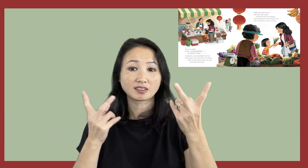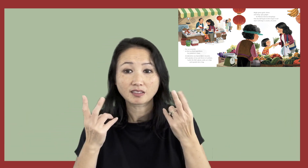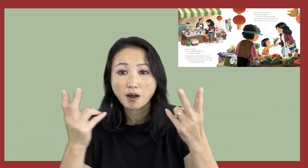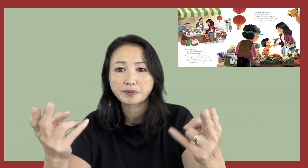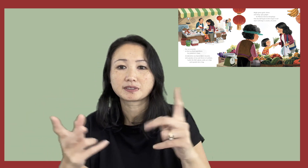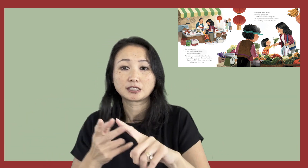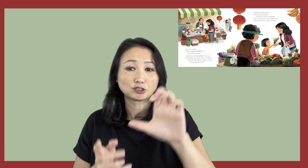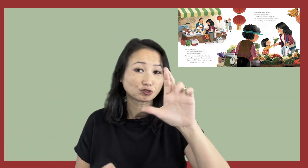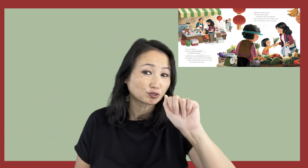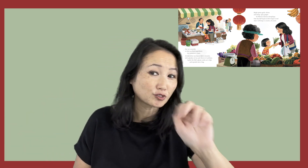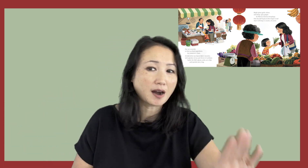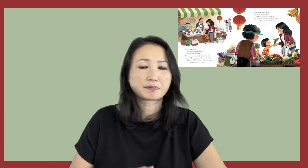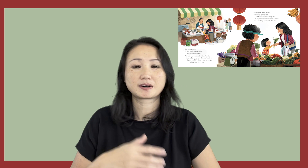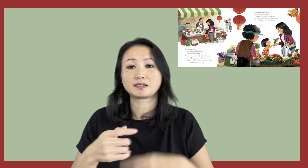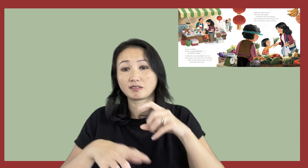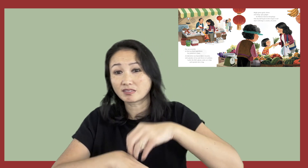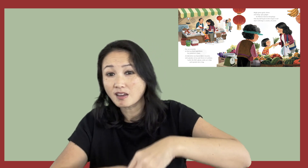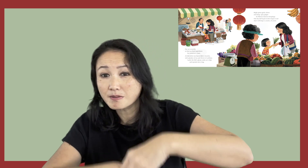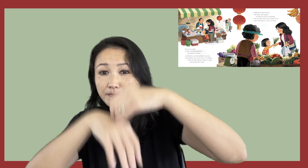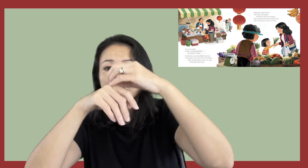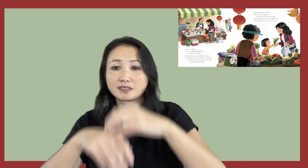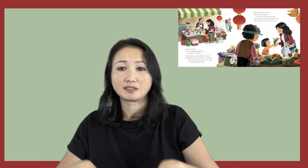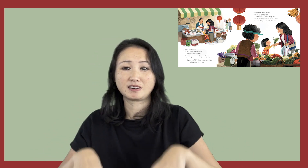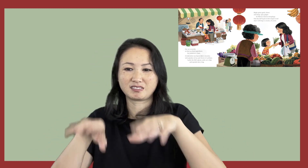There's a large display of various foods.